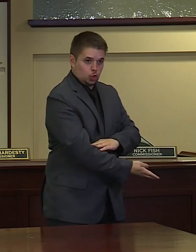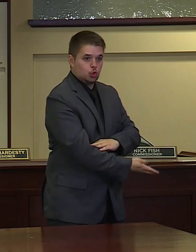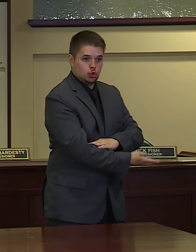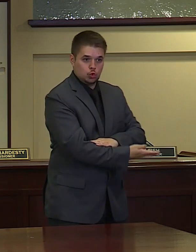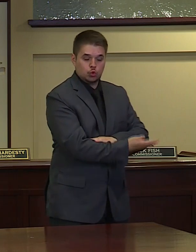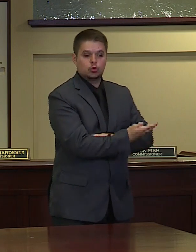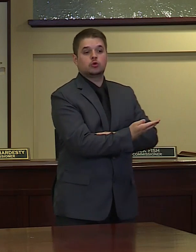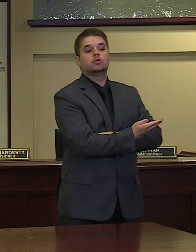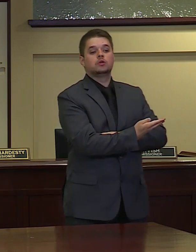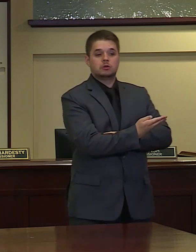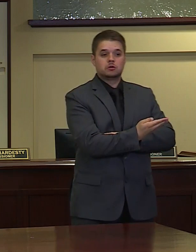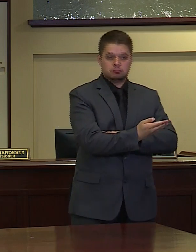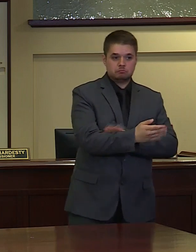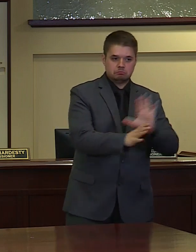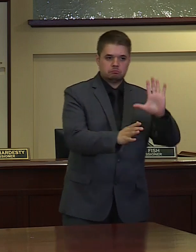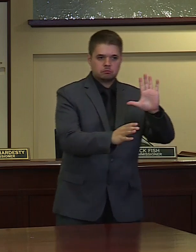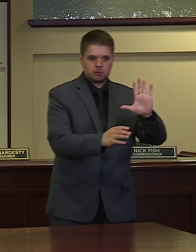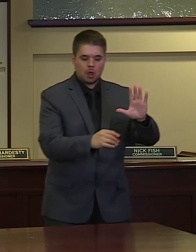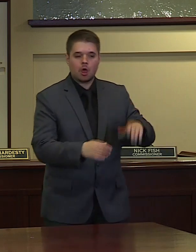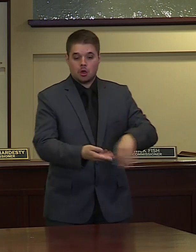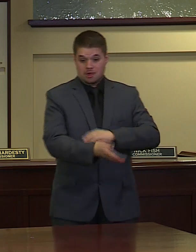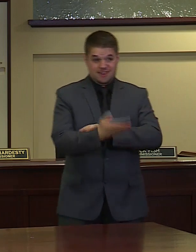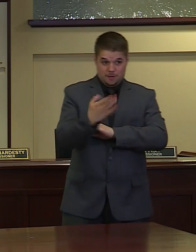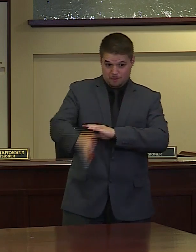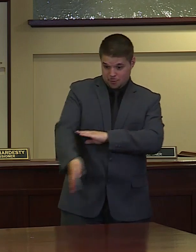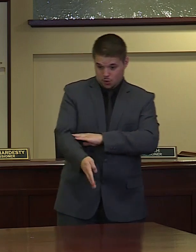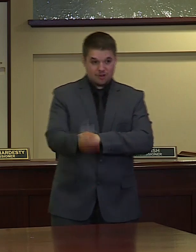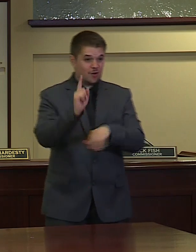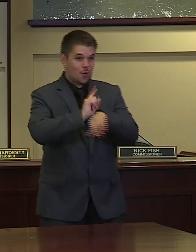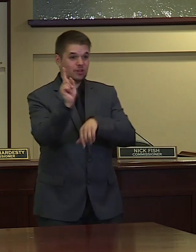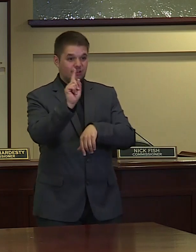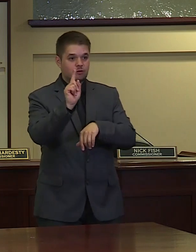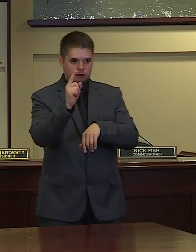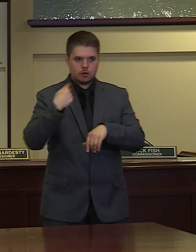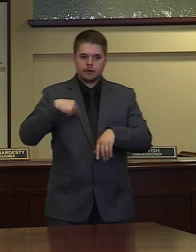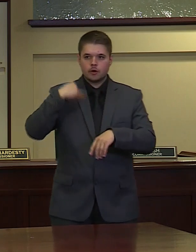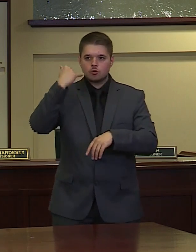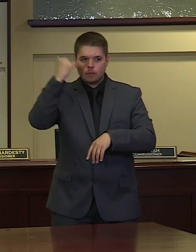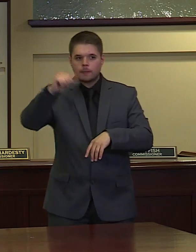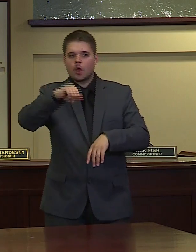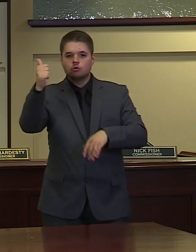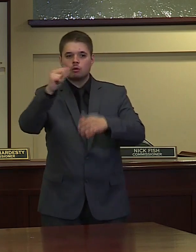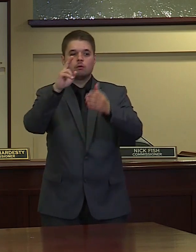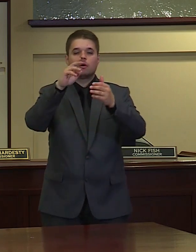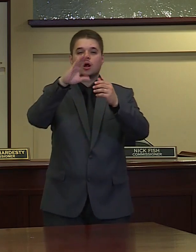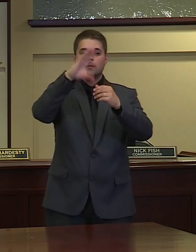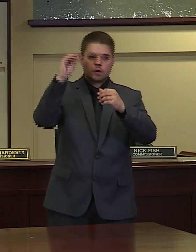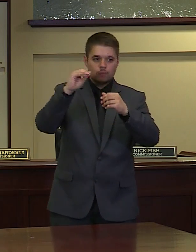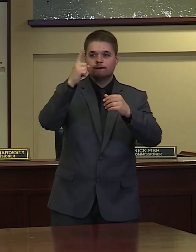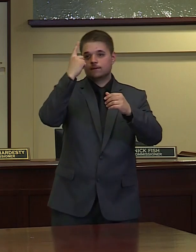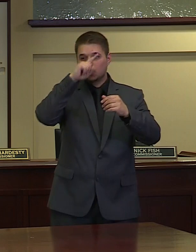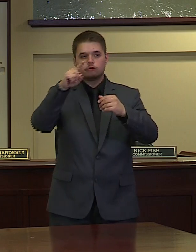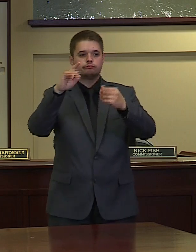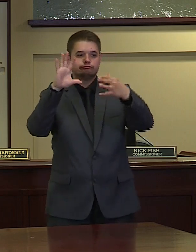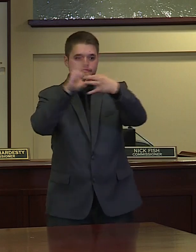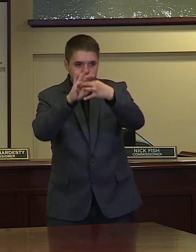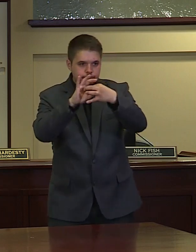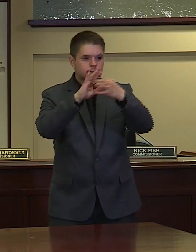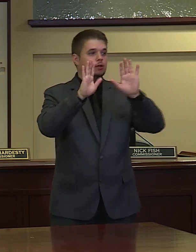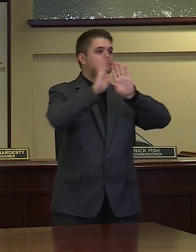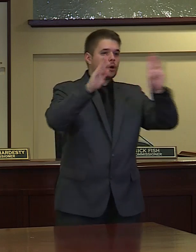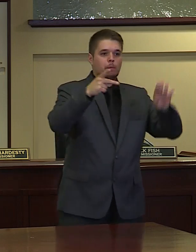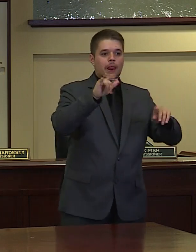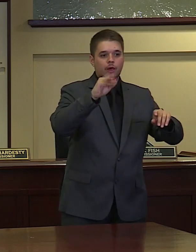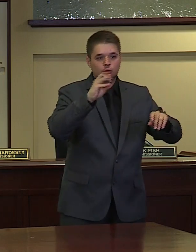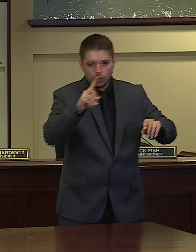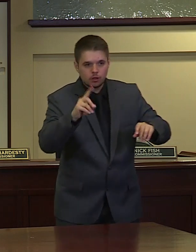By 1 a.m., I'm on the phone call with the board-up companies, the people that have the contract with Portland Police Bureau and board-up.